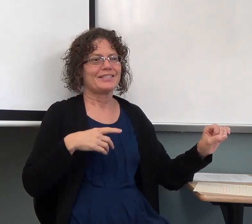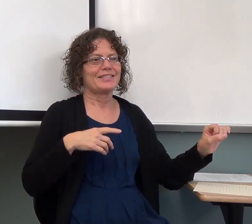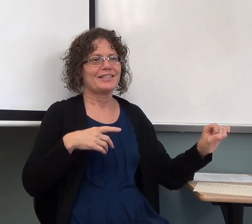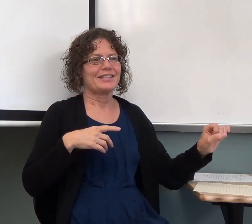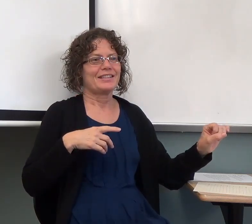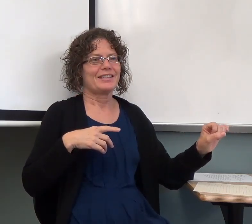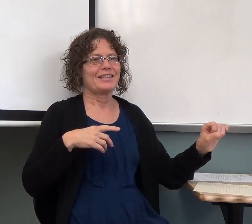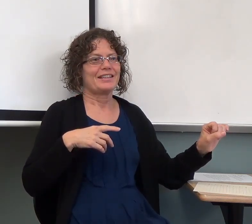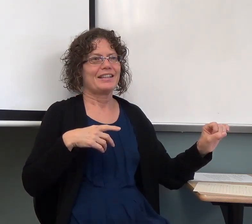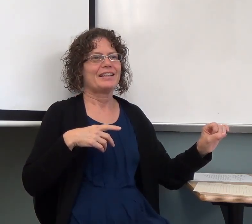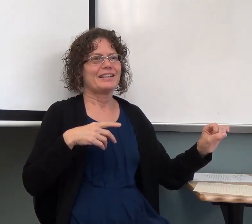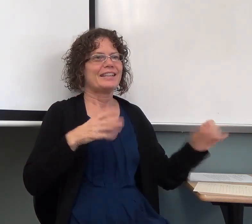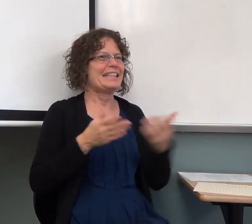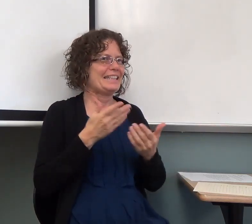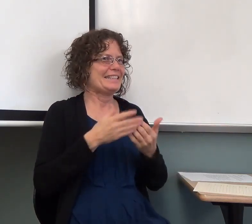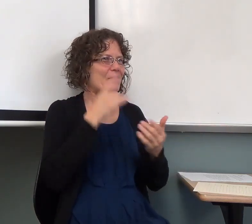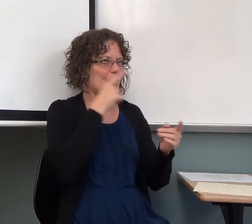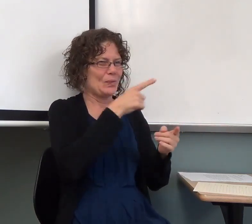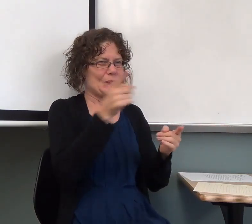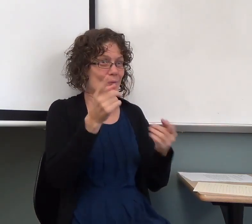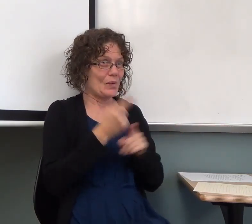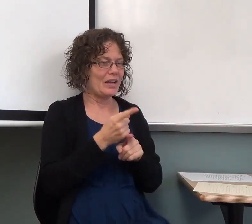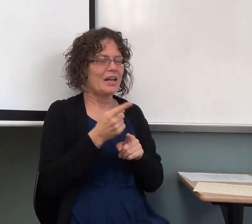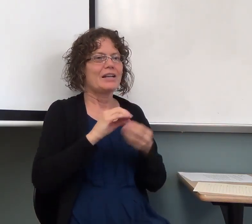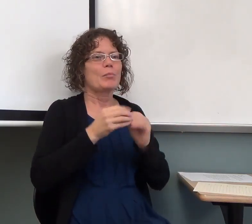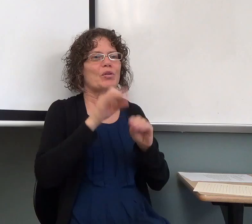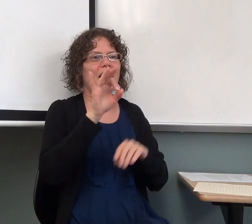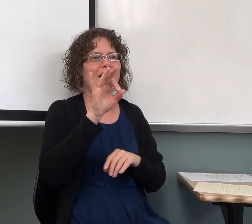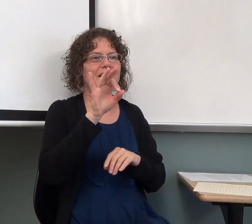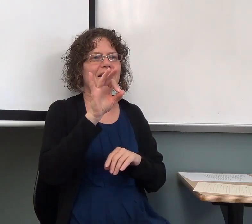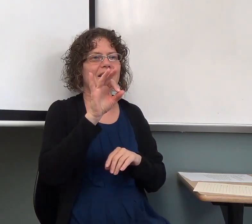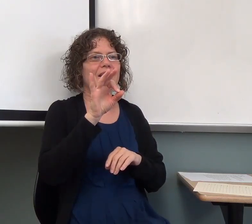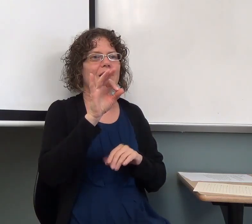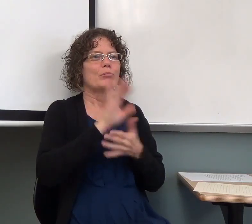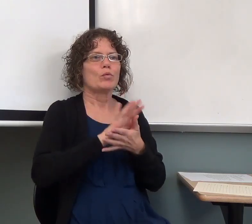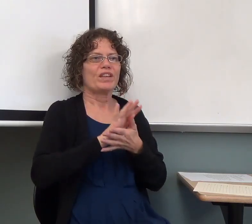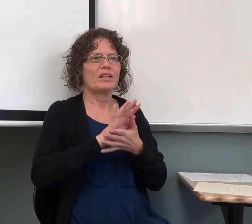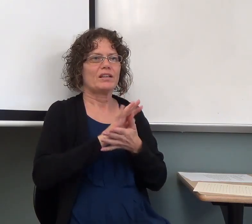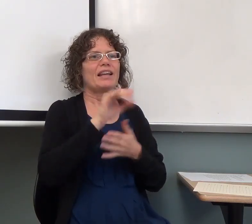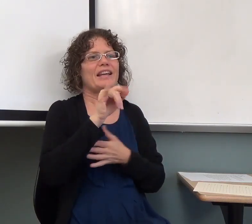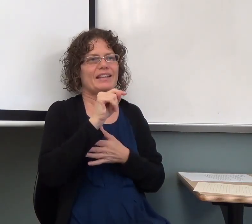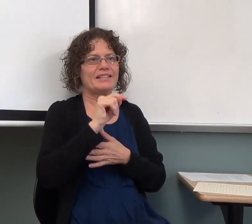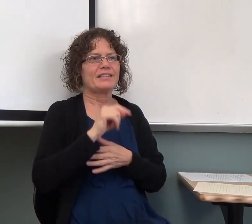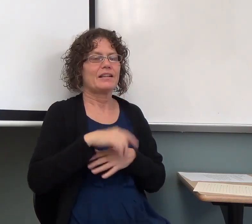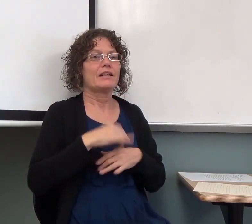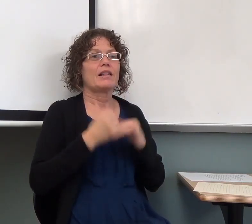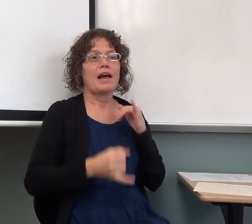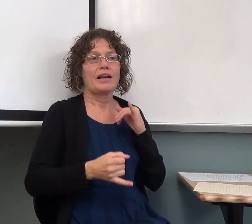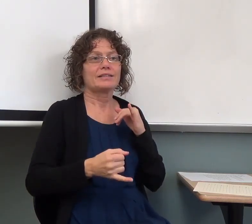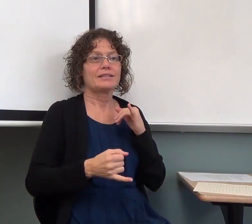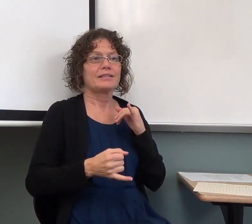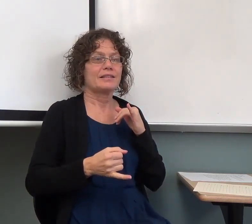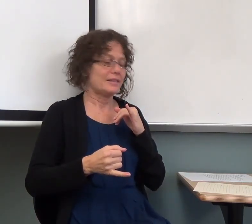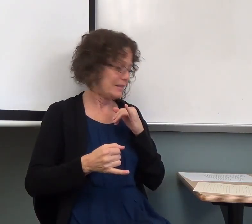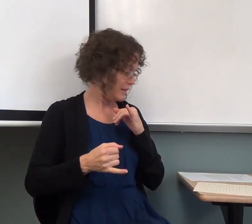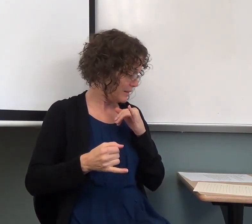totally easy. Yummy, good for you. All right. Number 9, movie. It. And last but not least, the devil.